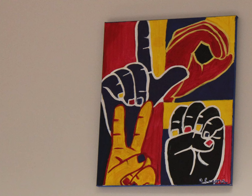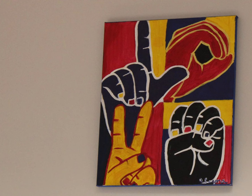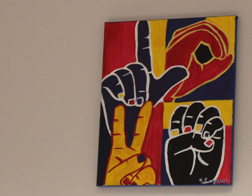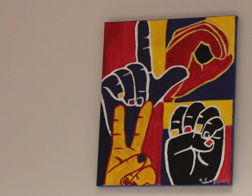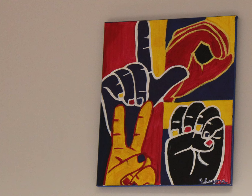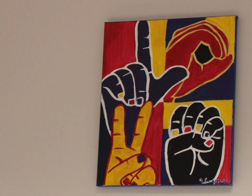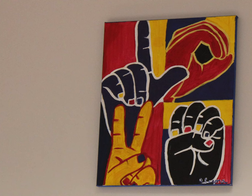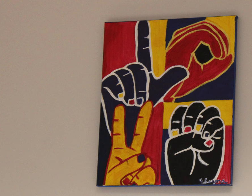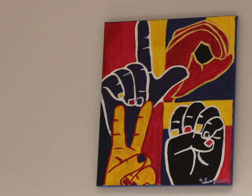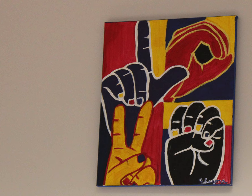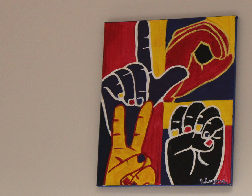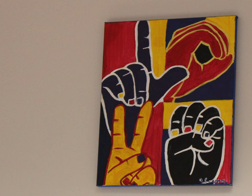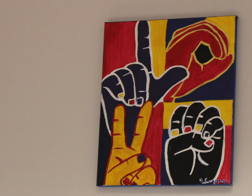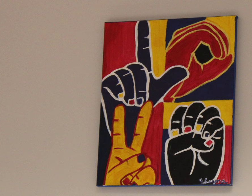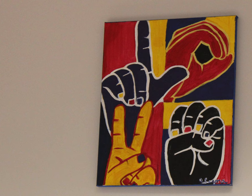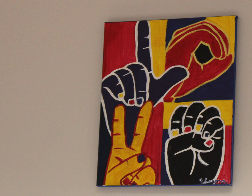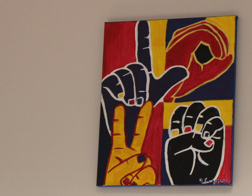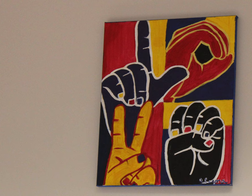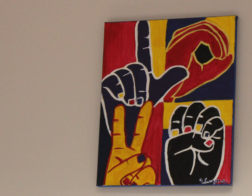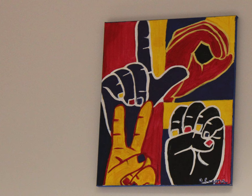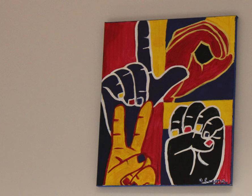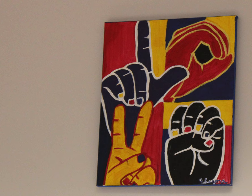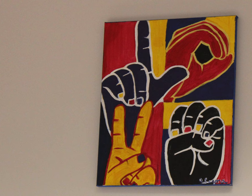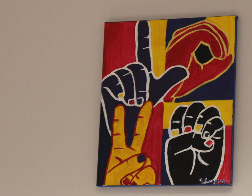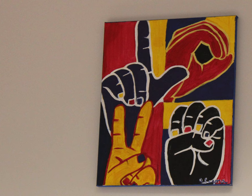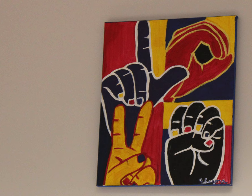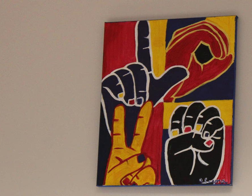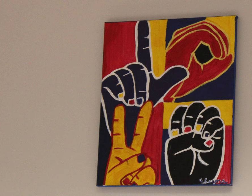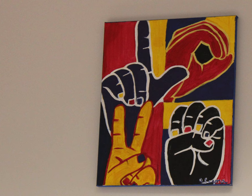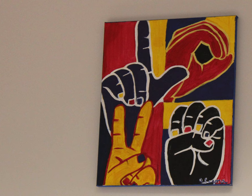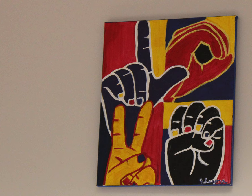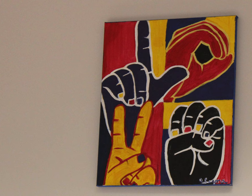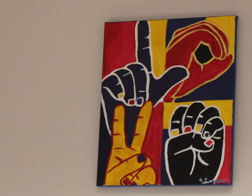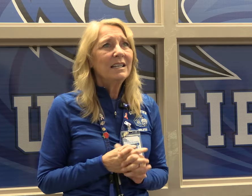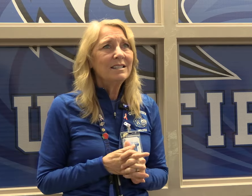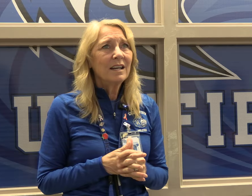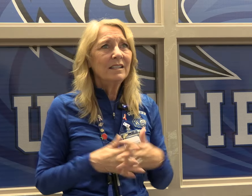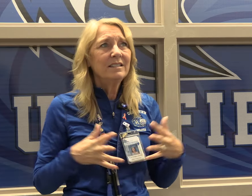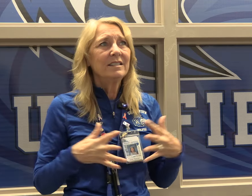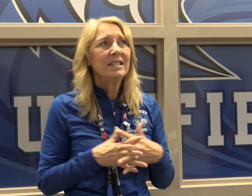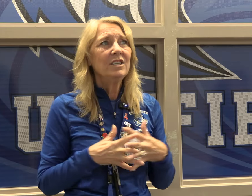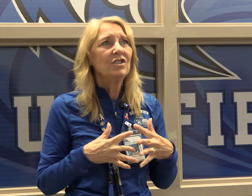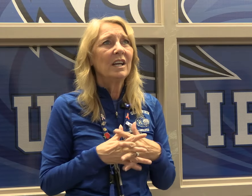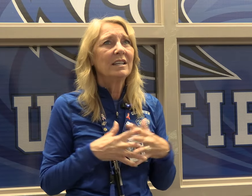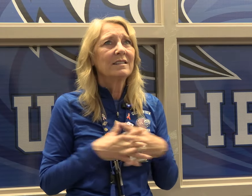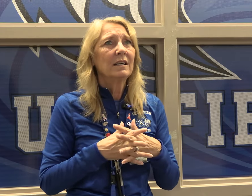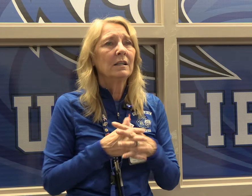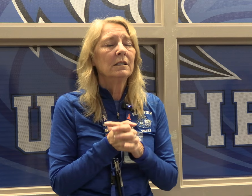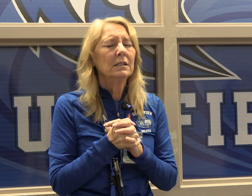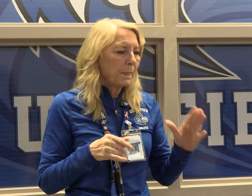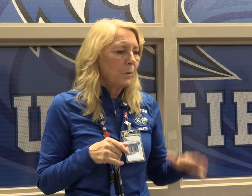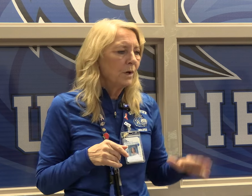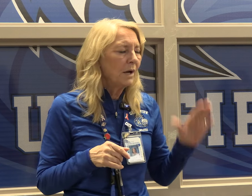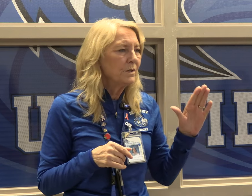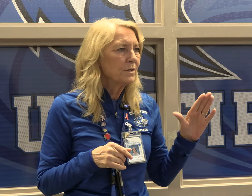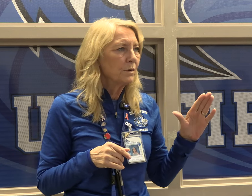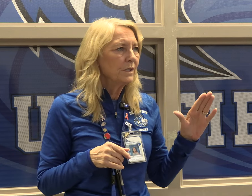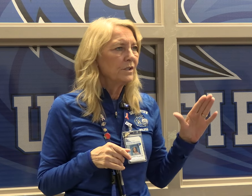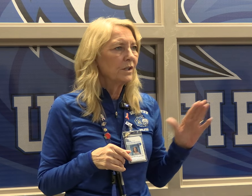subjects to teach out there, so what makes someone want to choose to teach ASL? I decided to teach ASL when I was going to